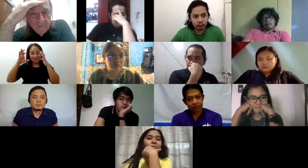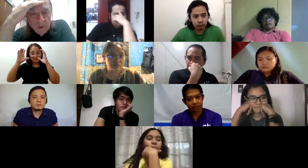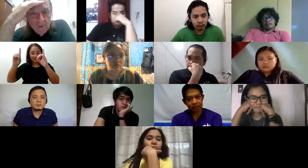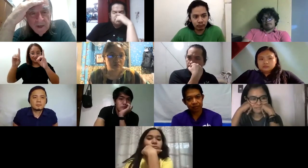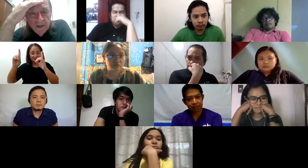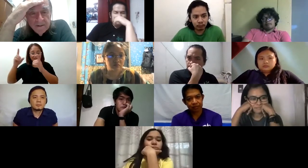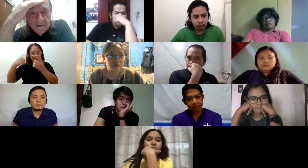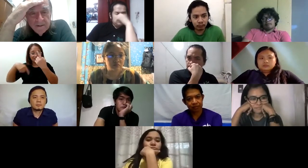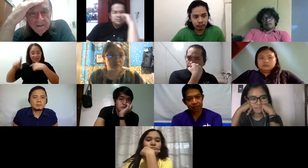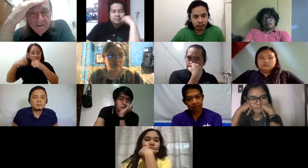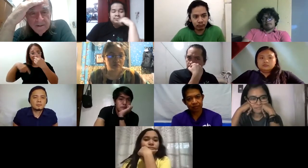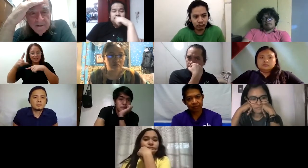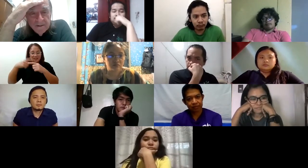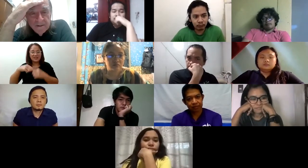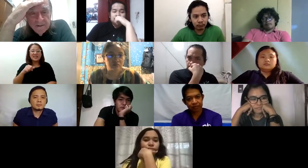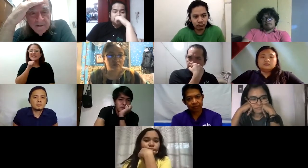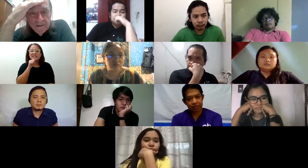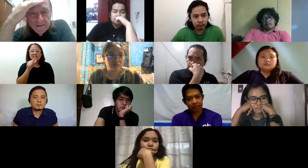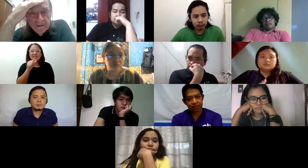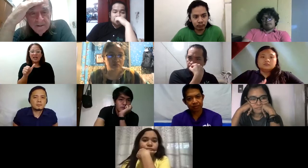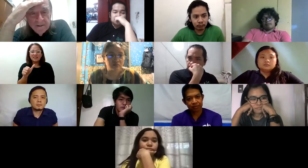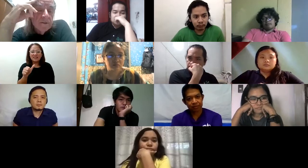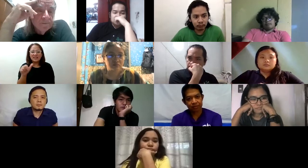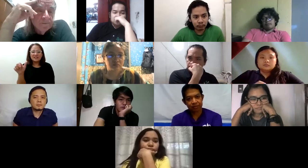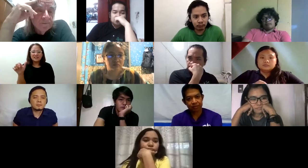Okay, it's not the kind of ASL that everybody uses.